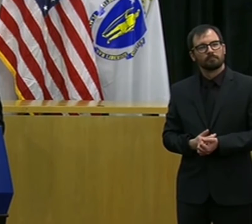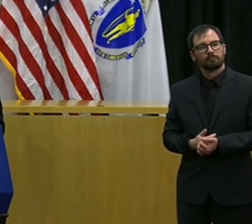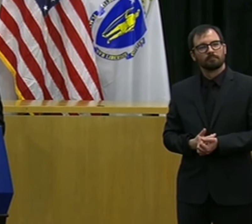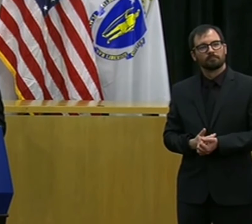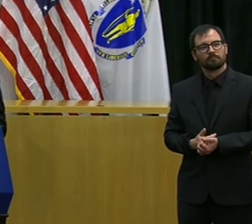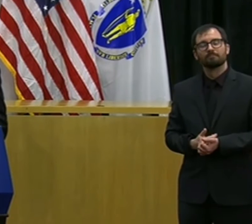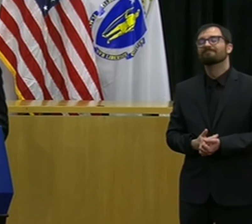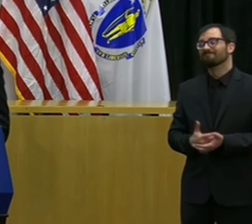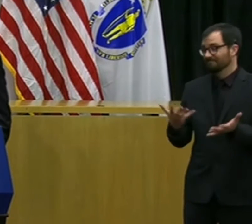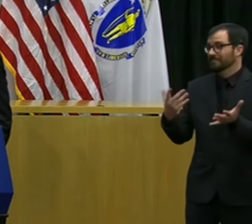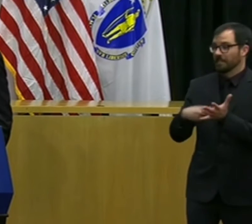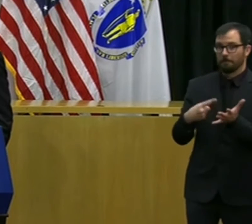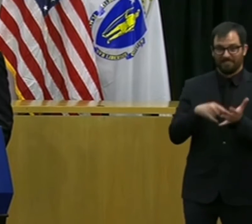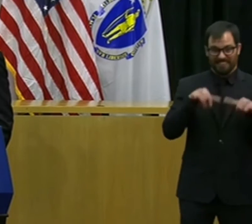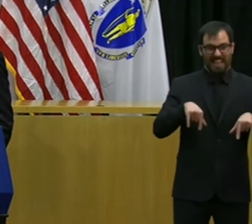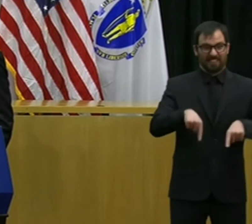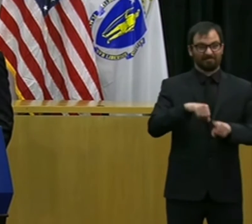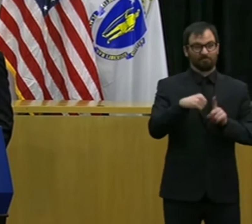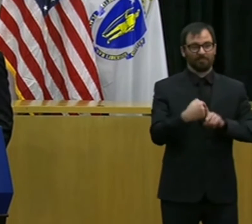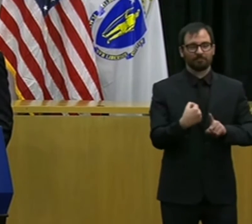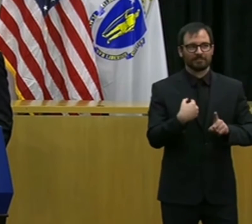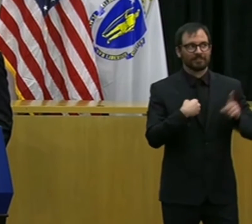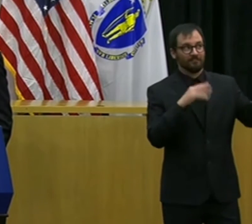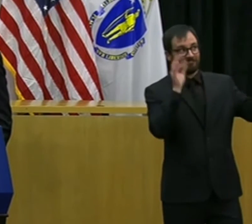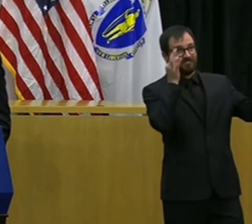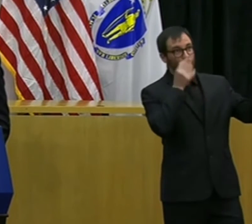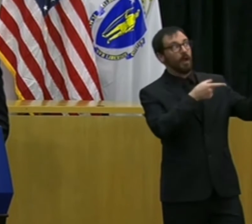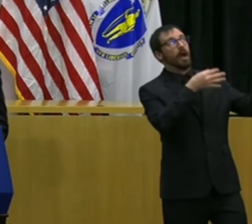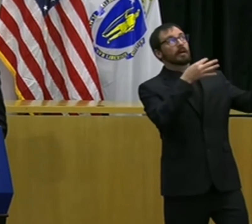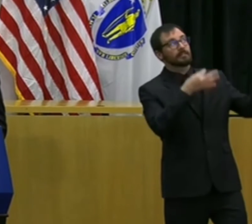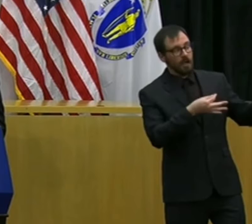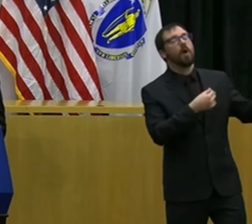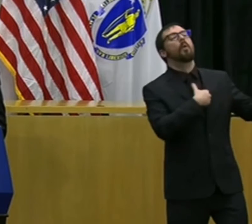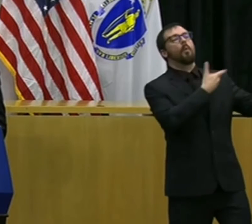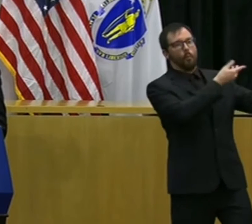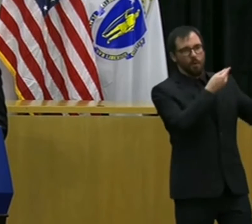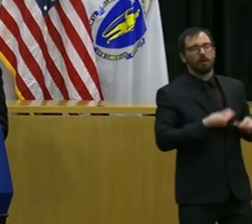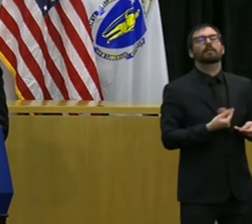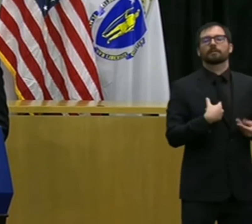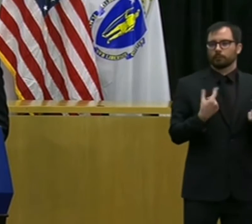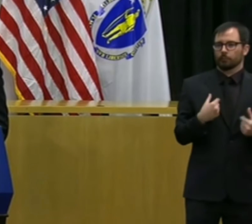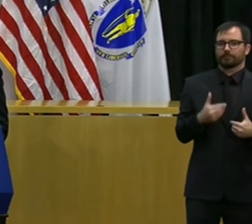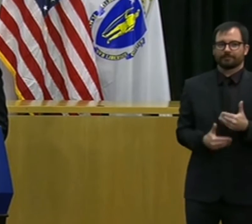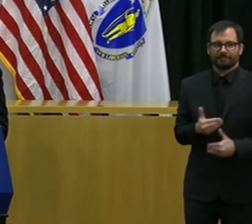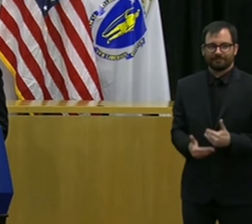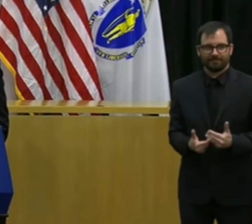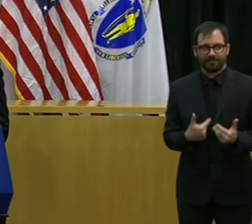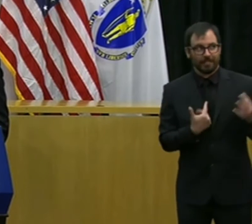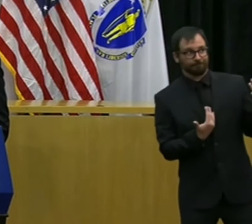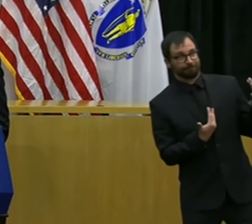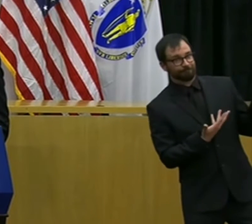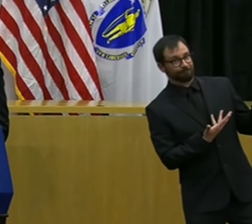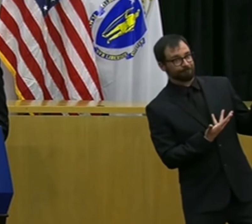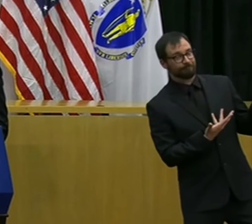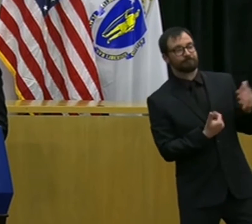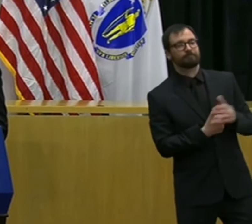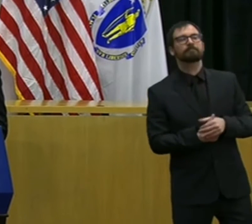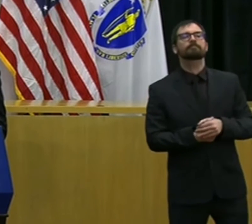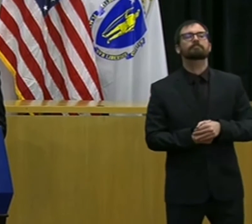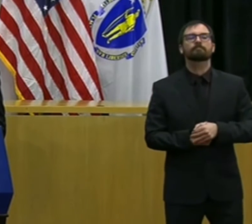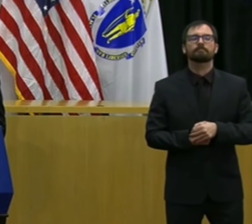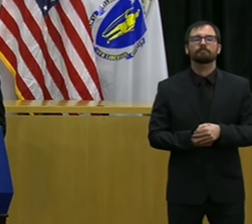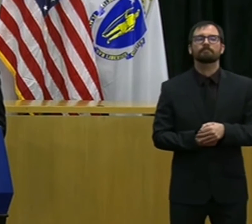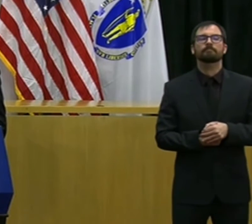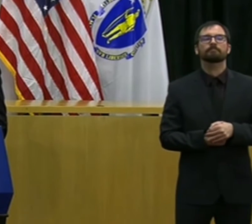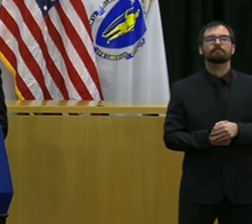so important for the, and by the way, cities and towns feel the same way. Which is why it's so important for the feds to decide what it is they are going to do